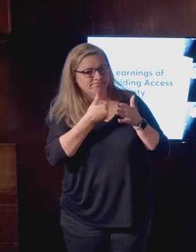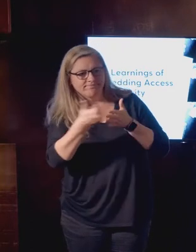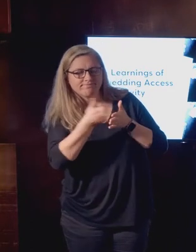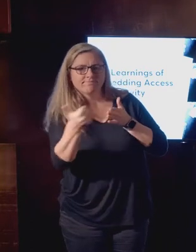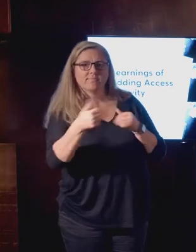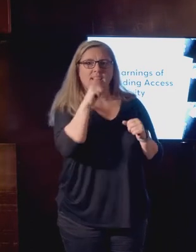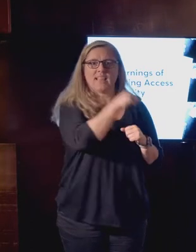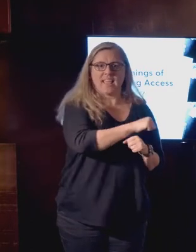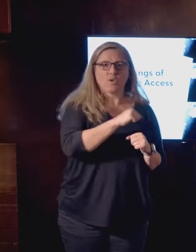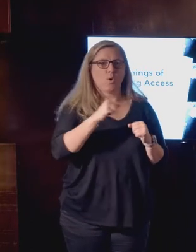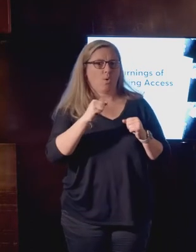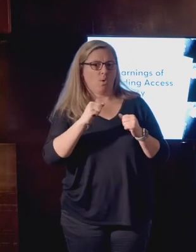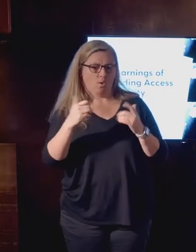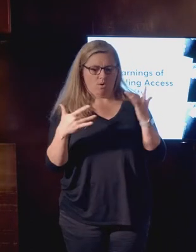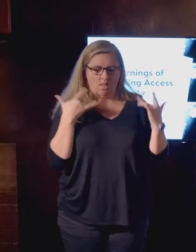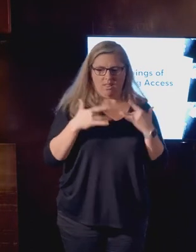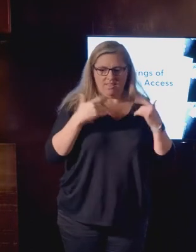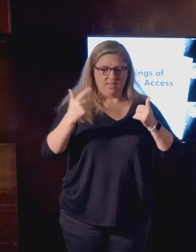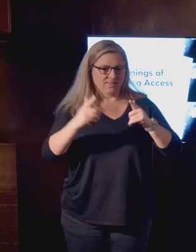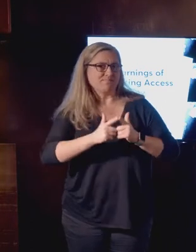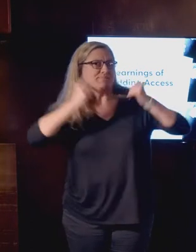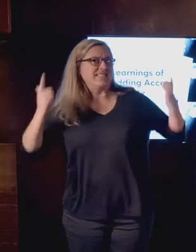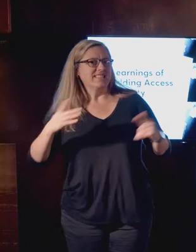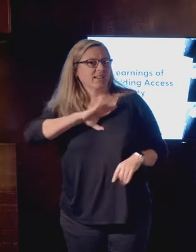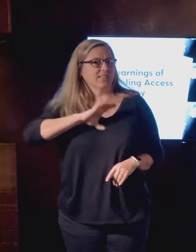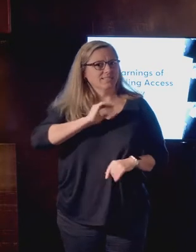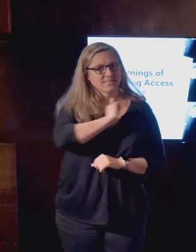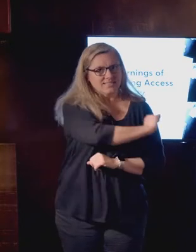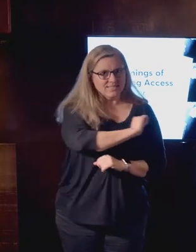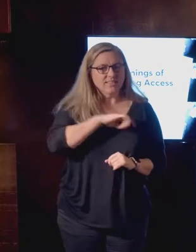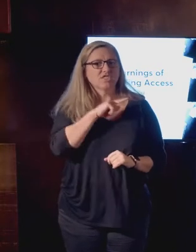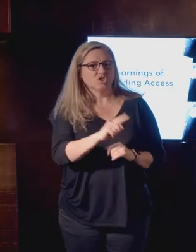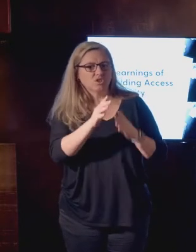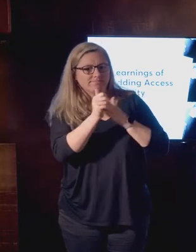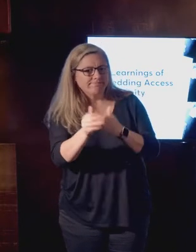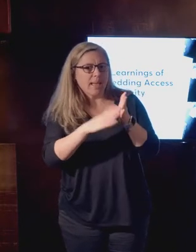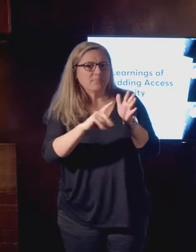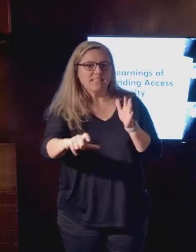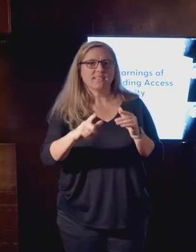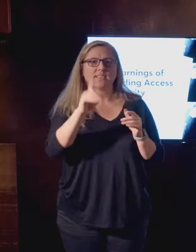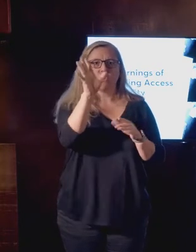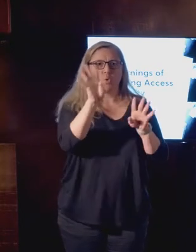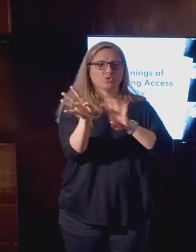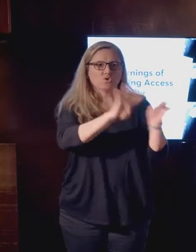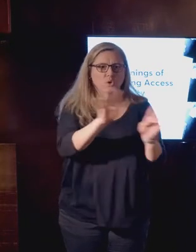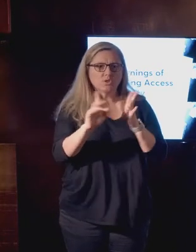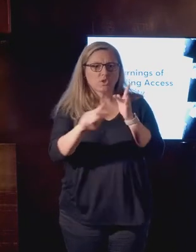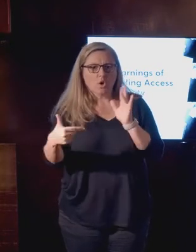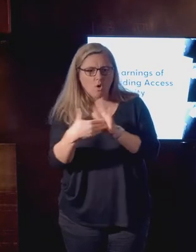through her larger-than-life stage creations. Outside of her own work, Sarah was the MC for Circus Oz and has worked with La